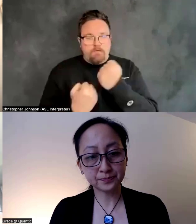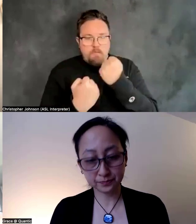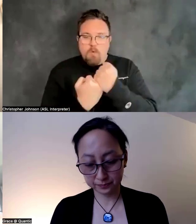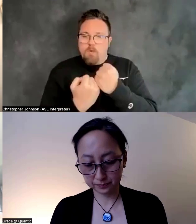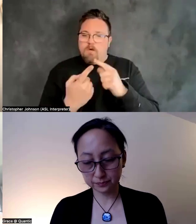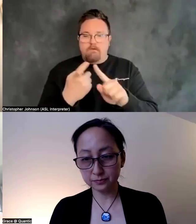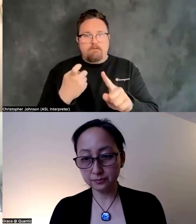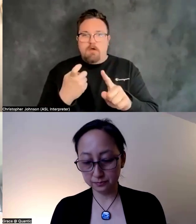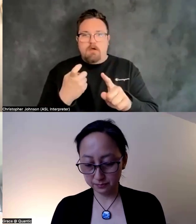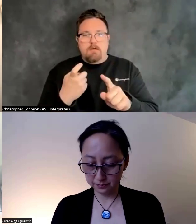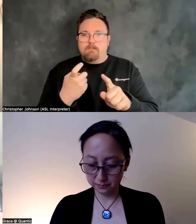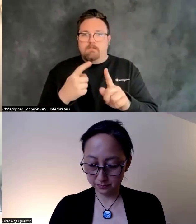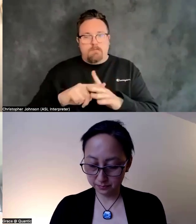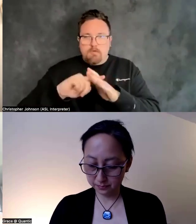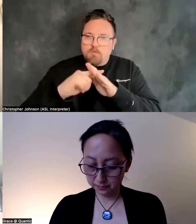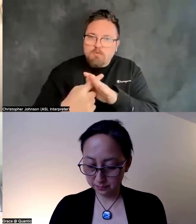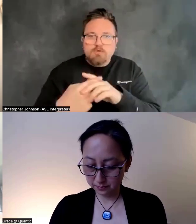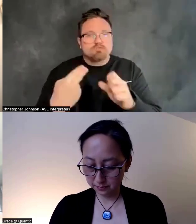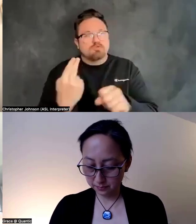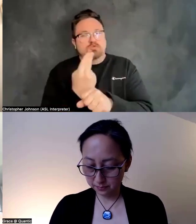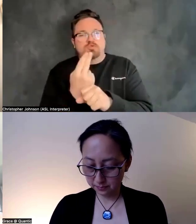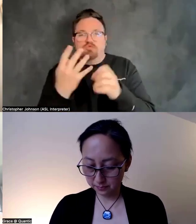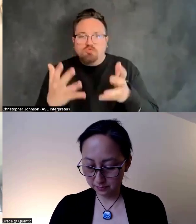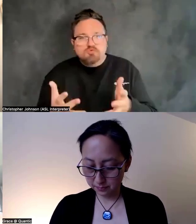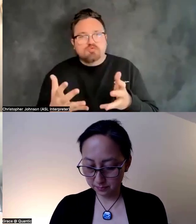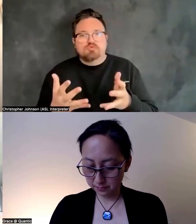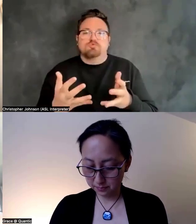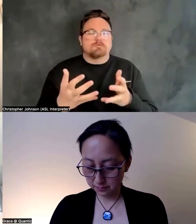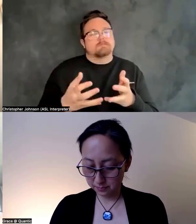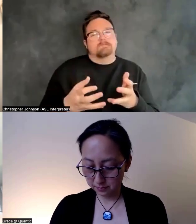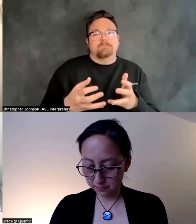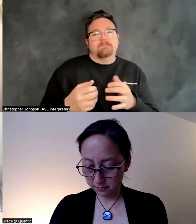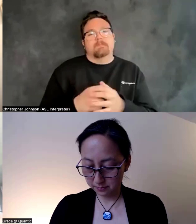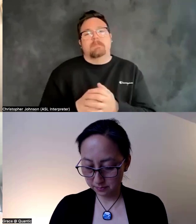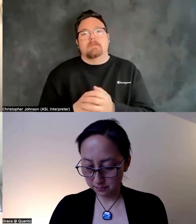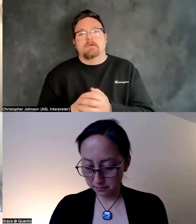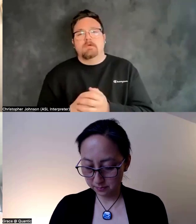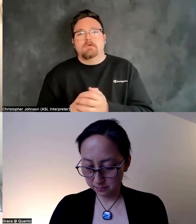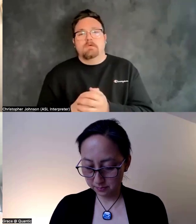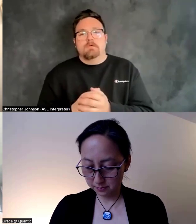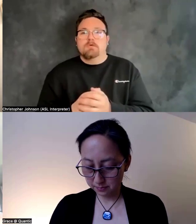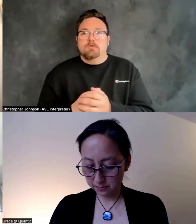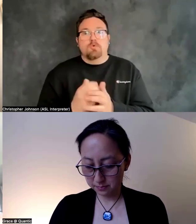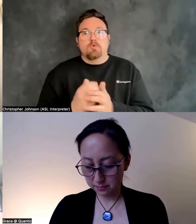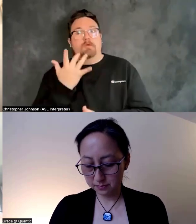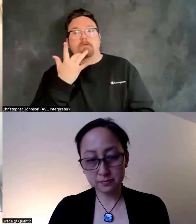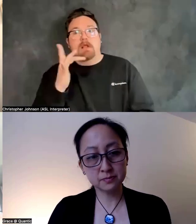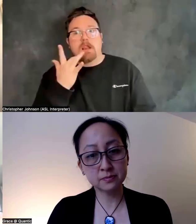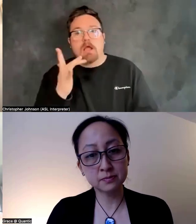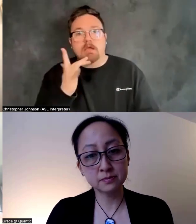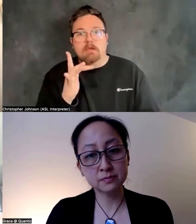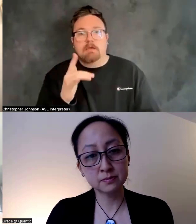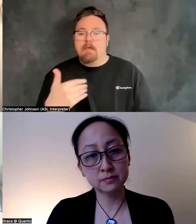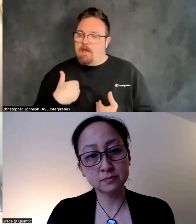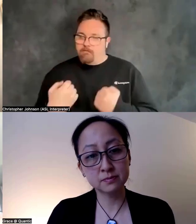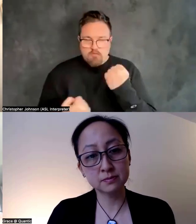adopters or the early users from the ecosystem as well. So that way we've been very lucky, in getting a lot of